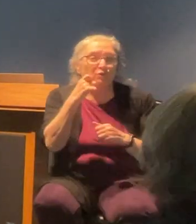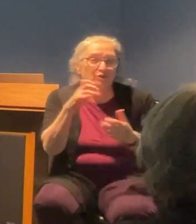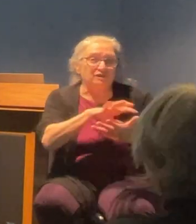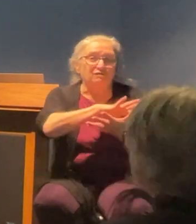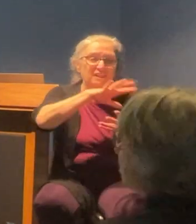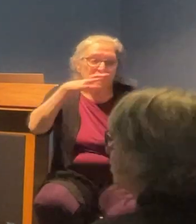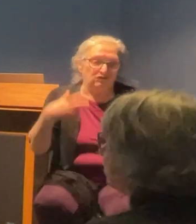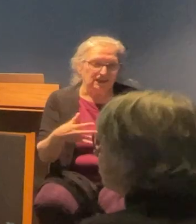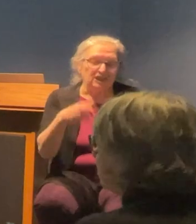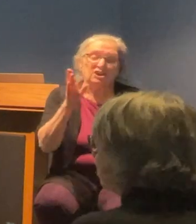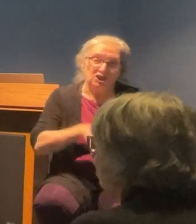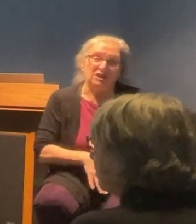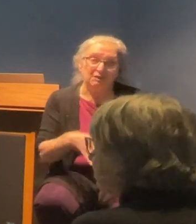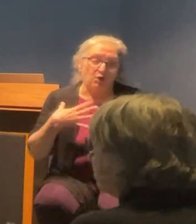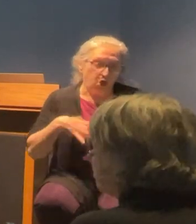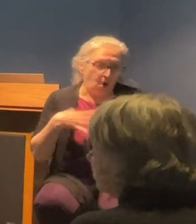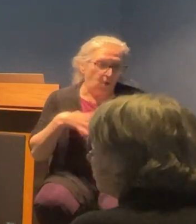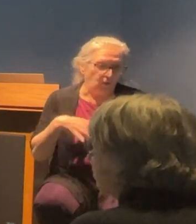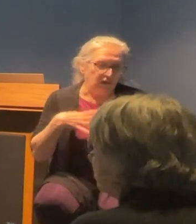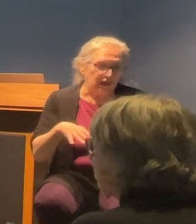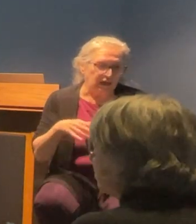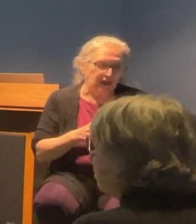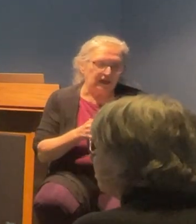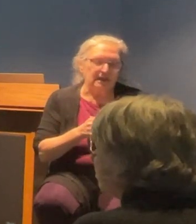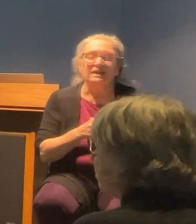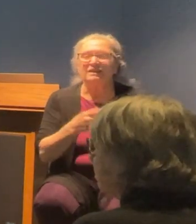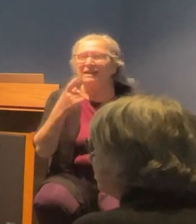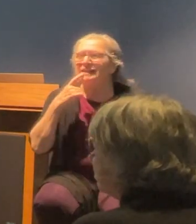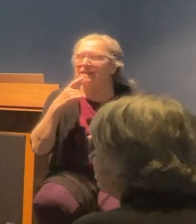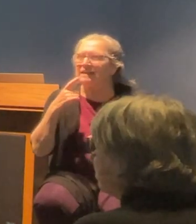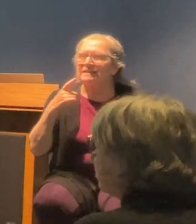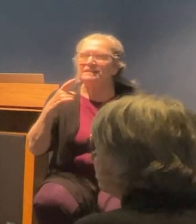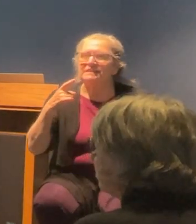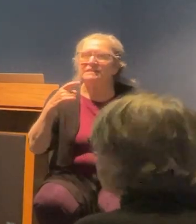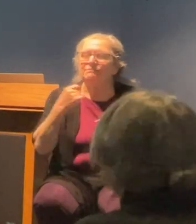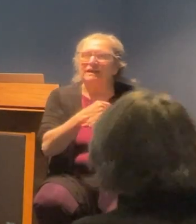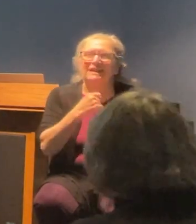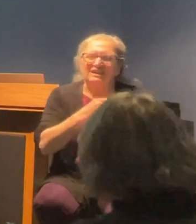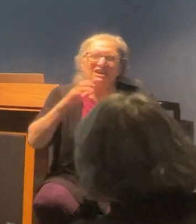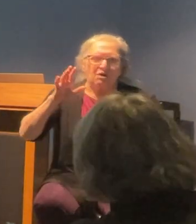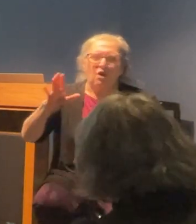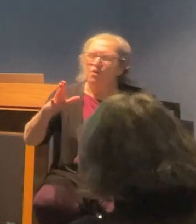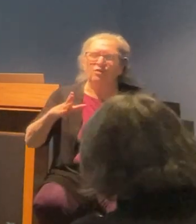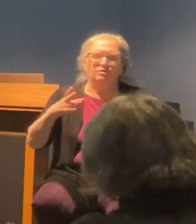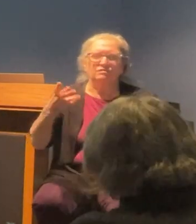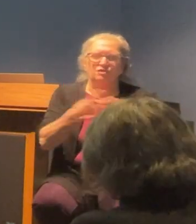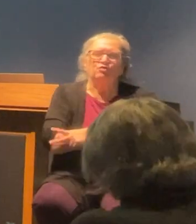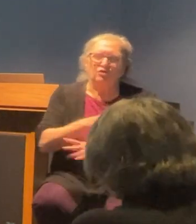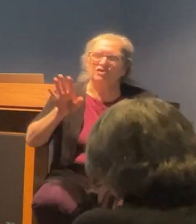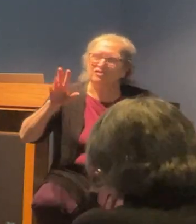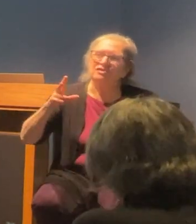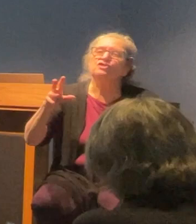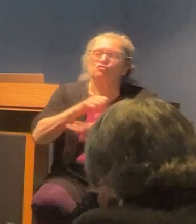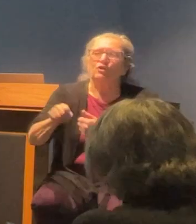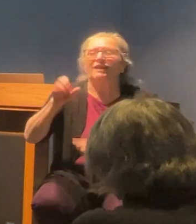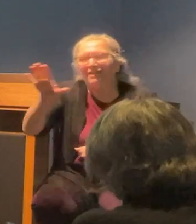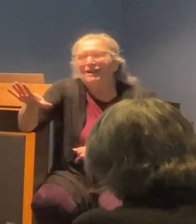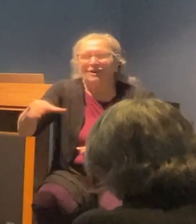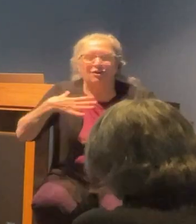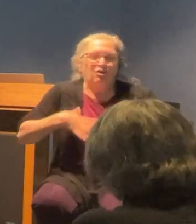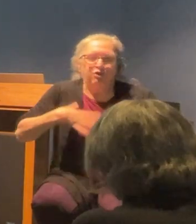cheap clothing, it's killing their own industry there, their own clothing industry that relies